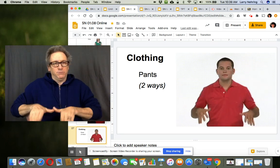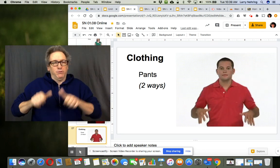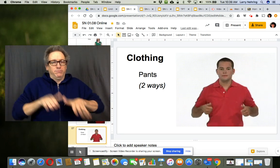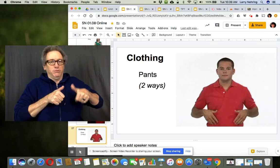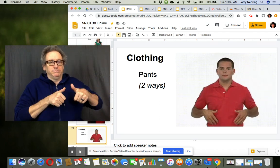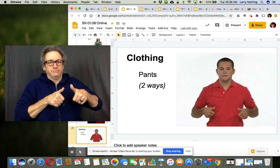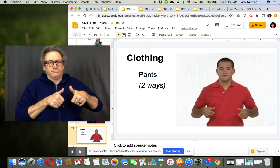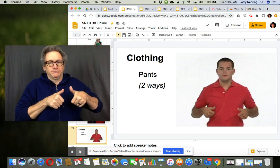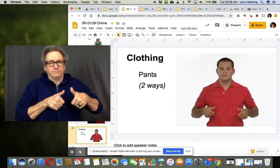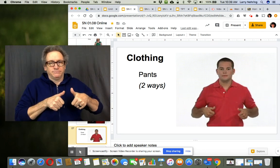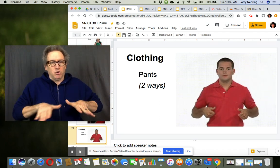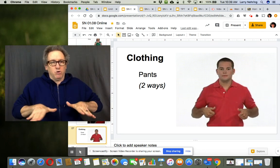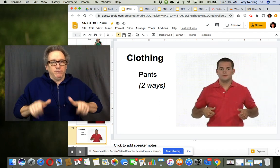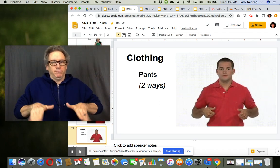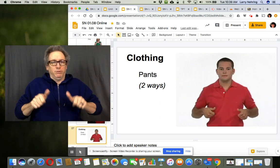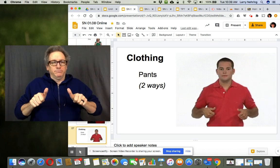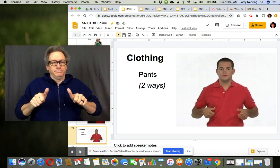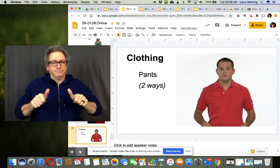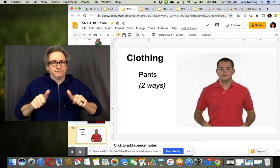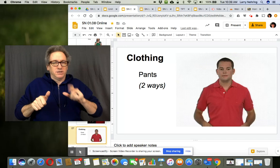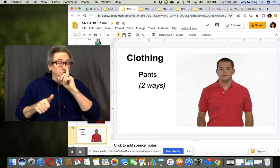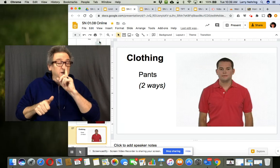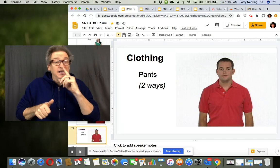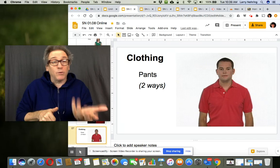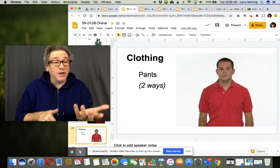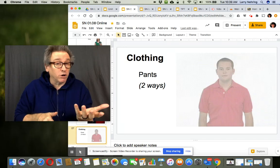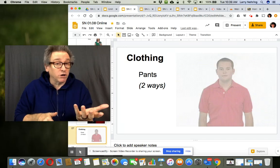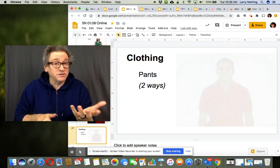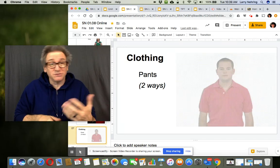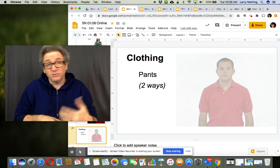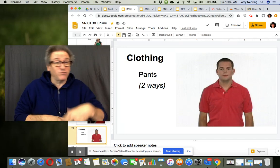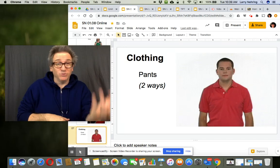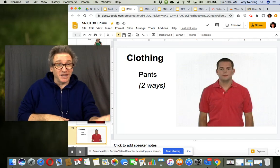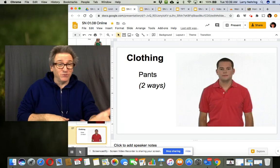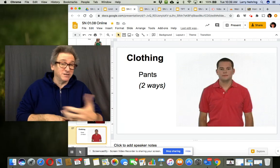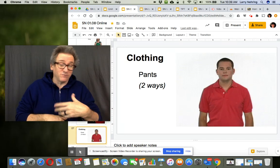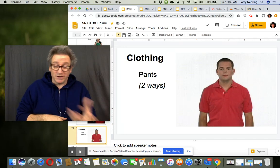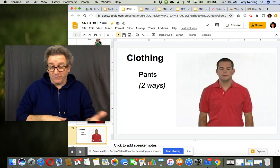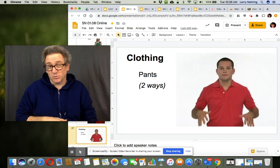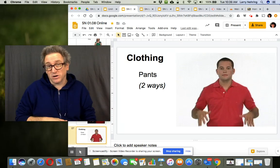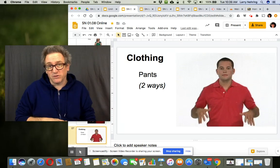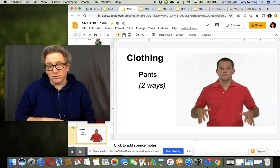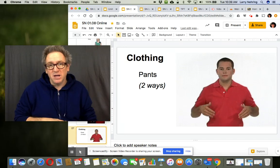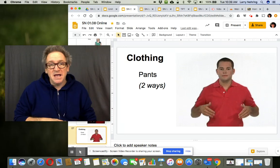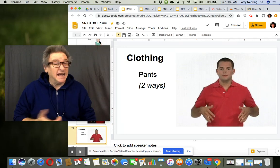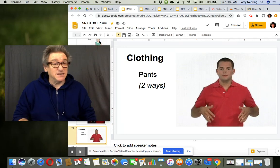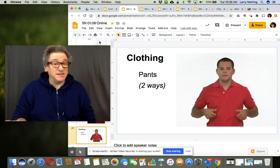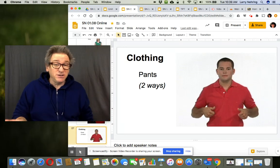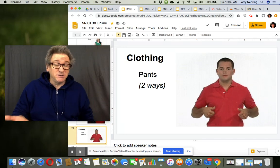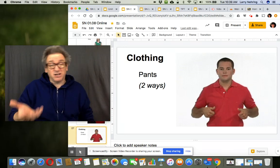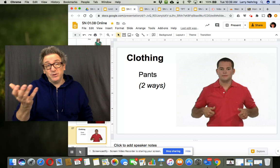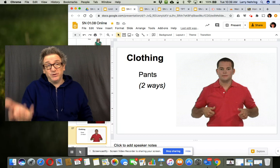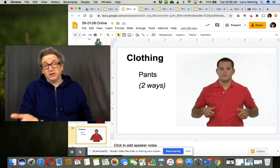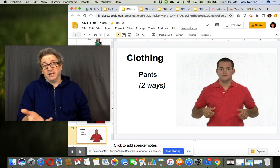So boom, boom, or boom, boom. So either way works, whichever one you like, whichever way you feel more comfortable. It depends